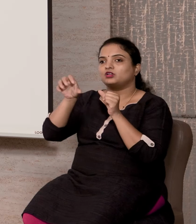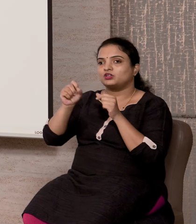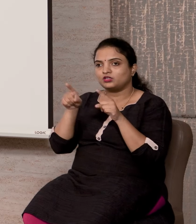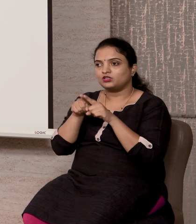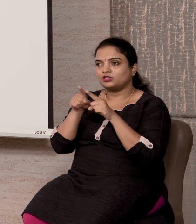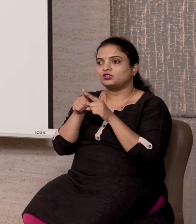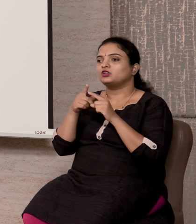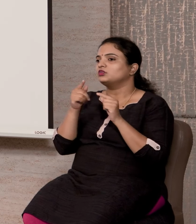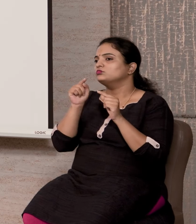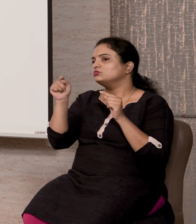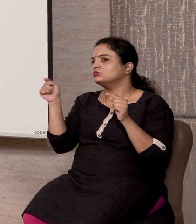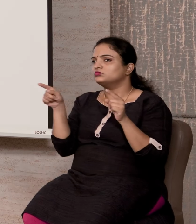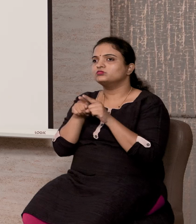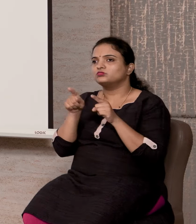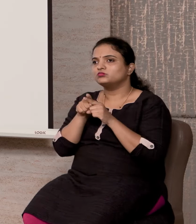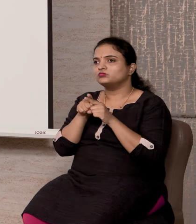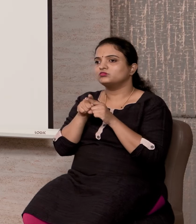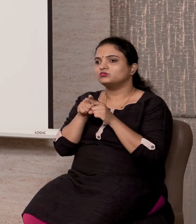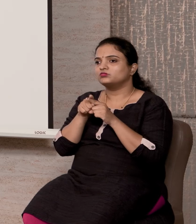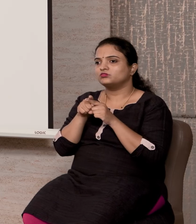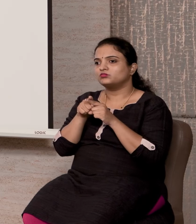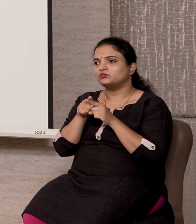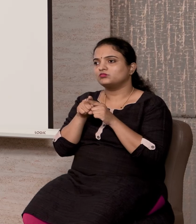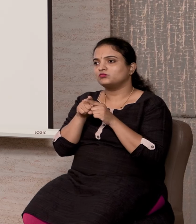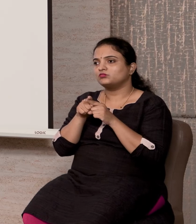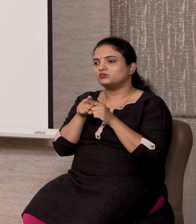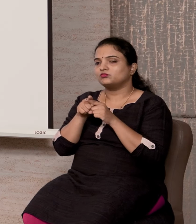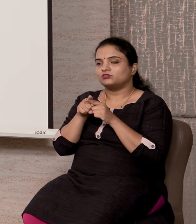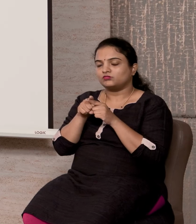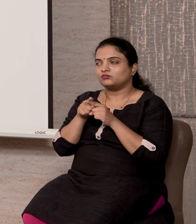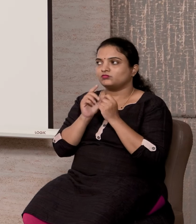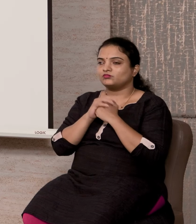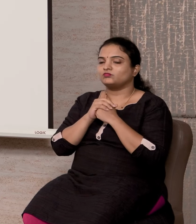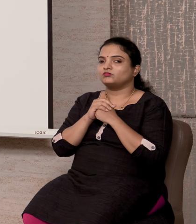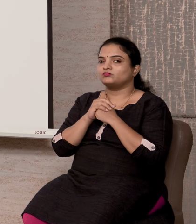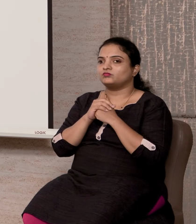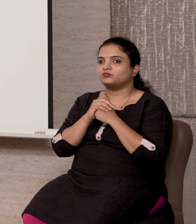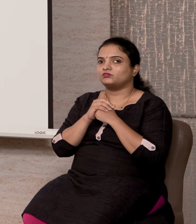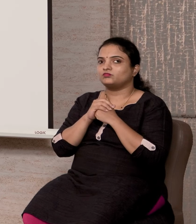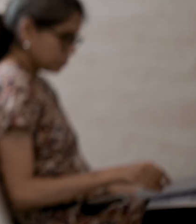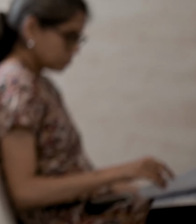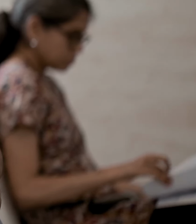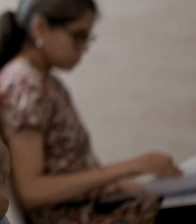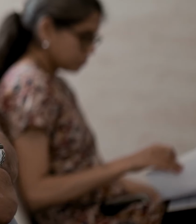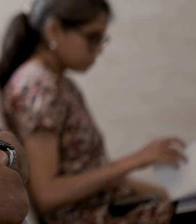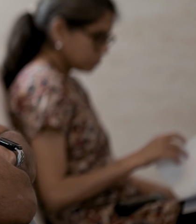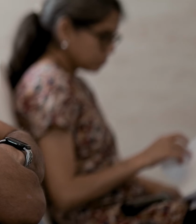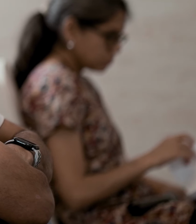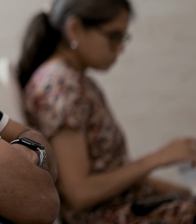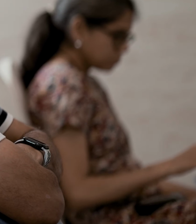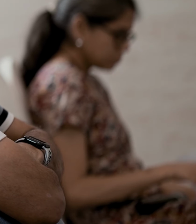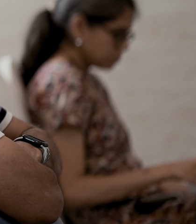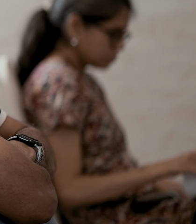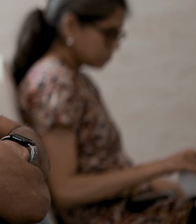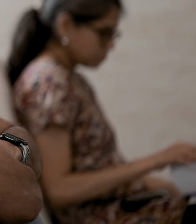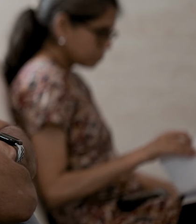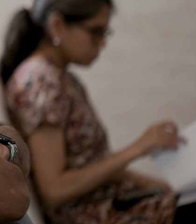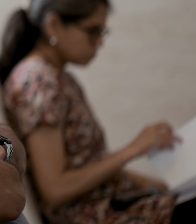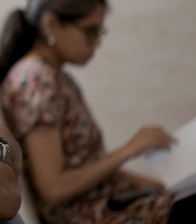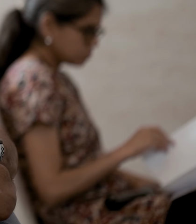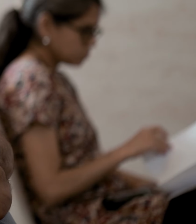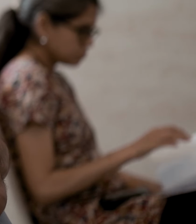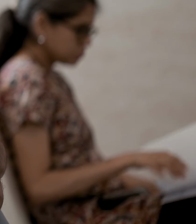disability etiquette and so on, so that later we could, go into in-depth accessibility, right? So this was some of our studies, which again we published